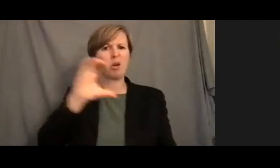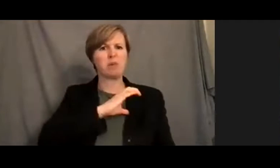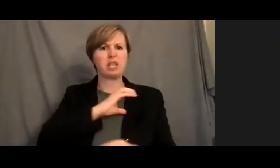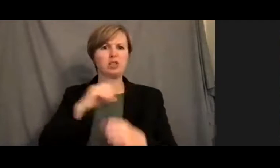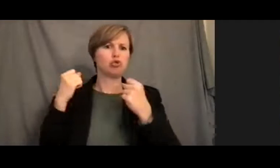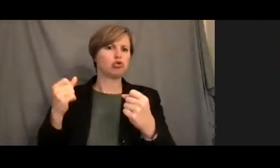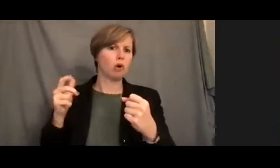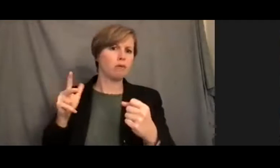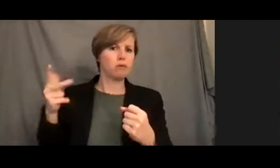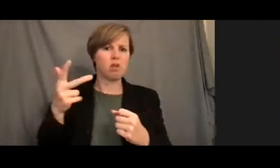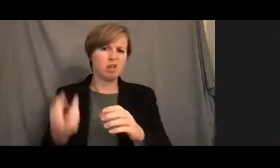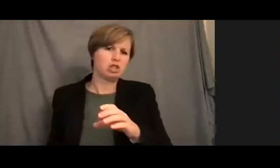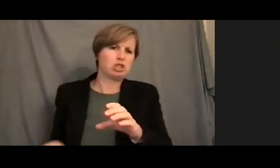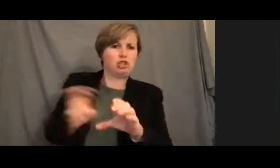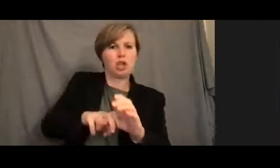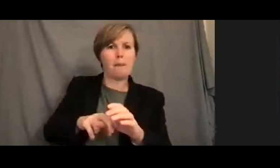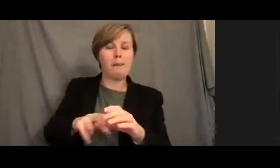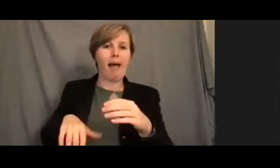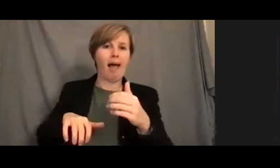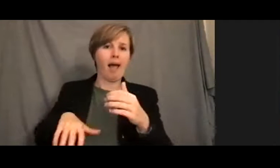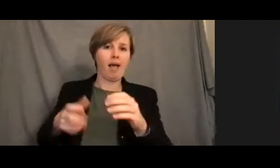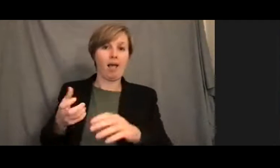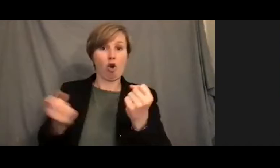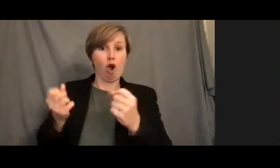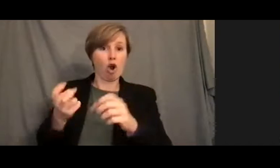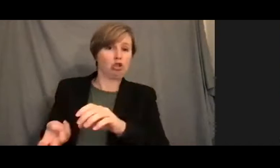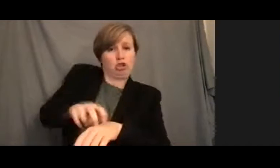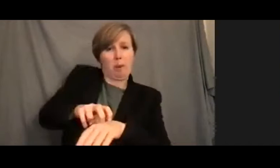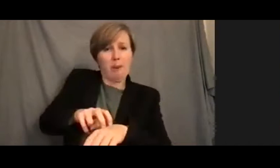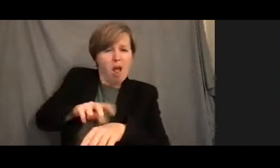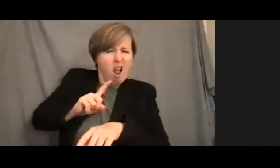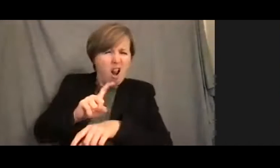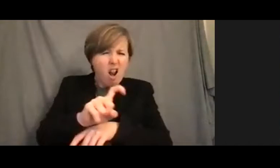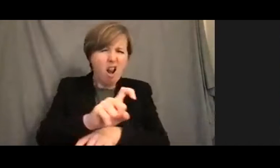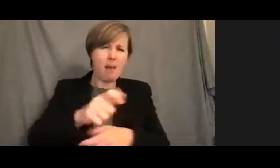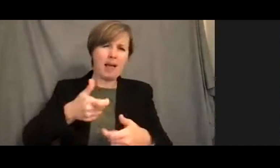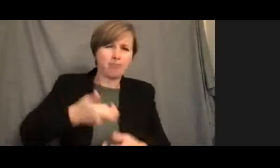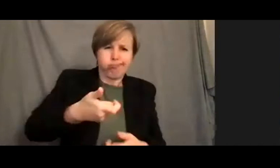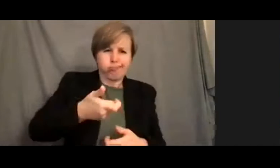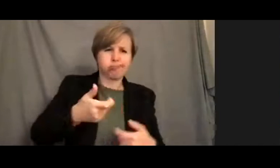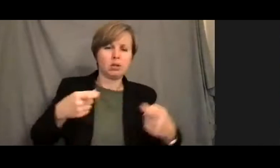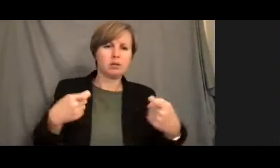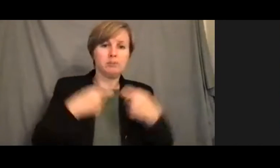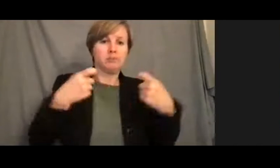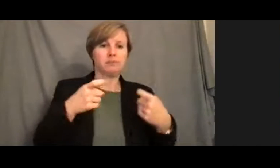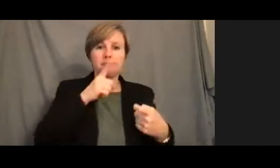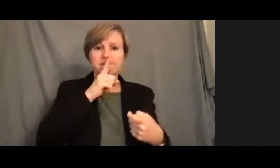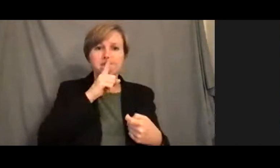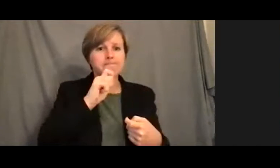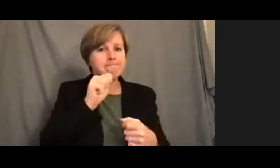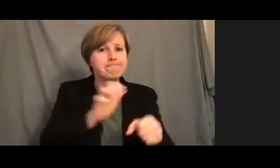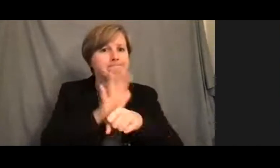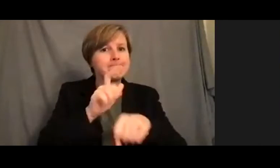up, jumped out of his car, and just jumped on him and tased him, and didn't really give him much time at all. Now,